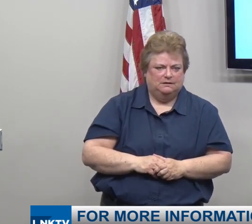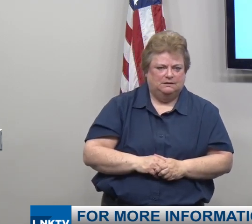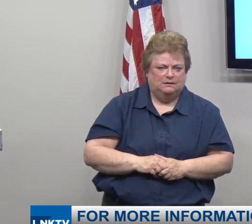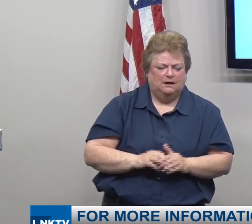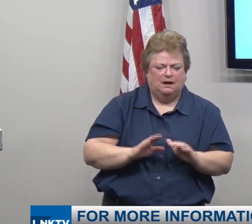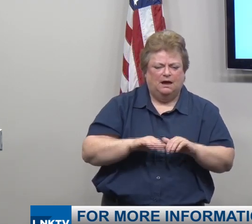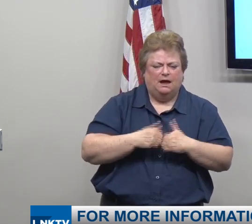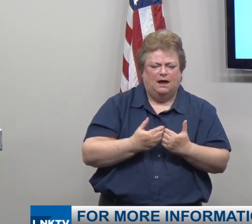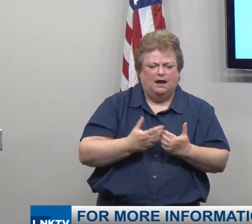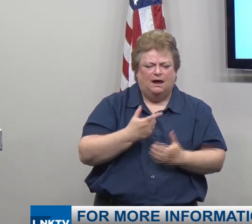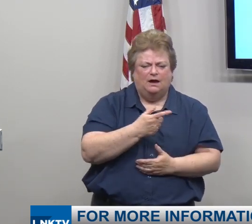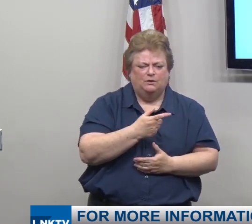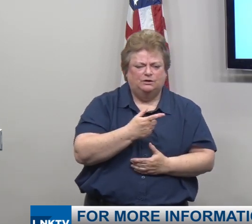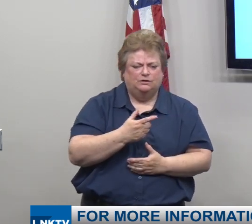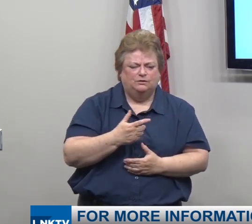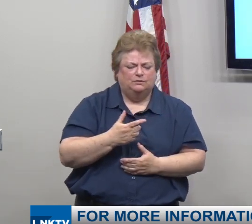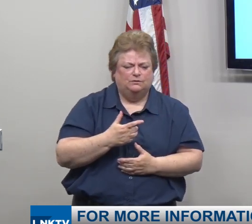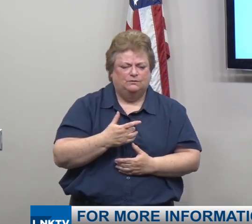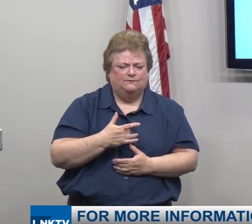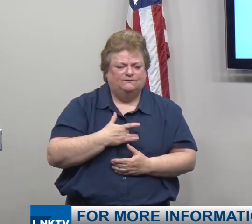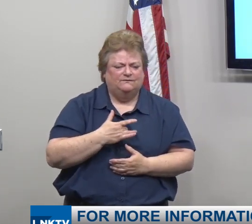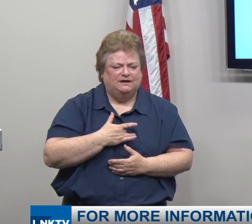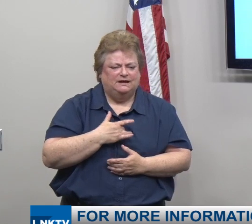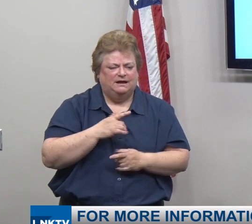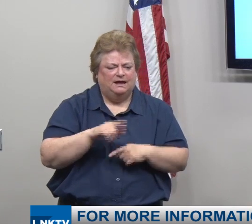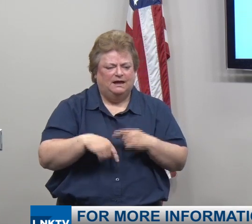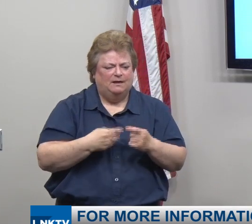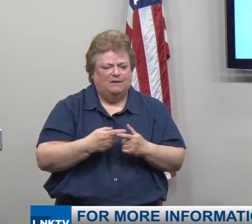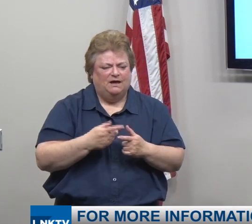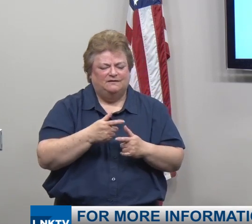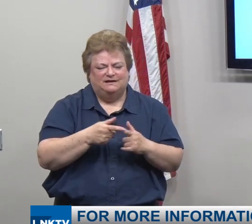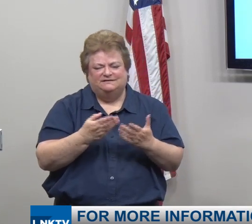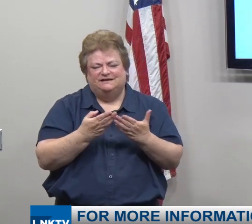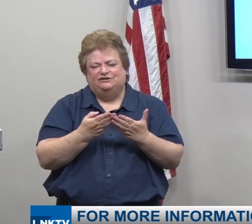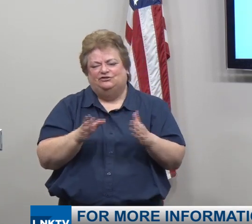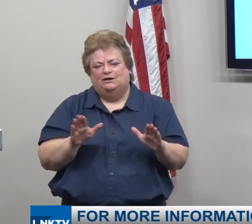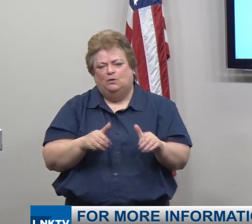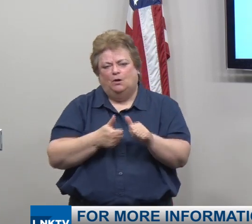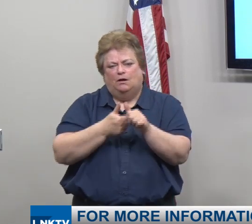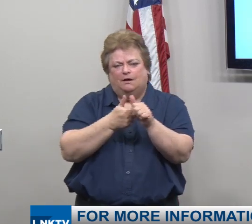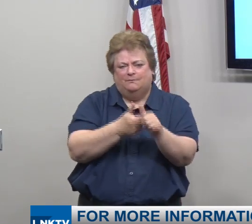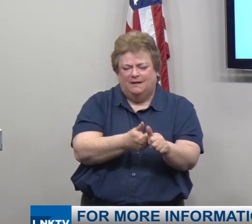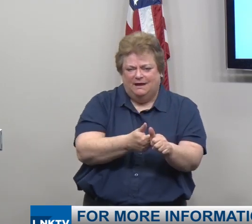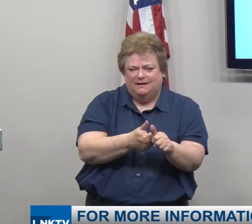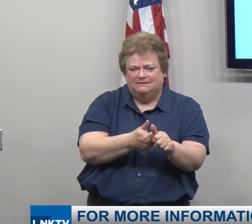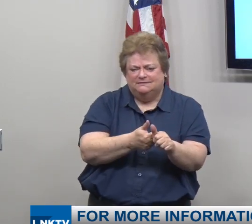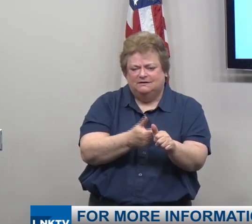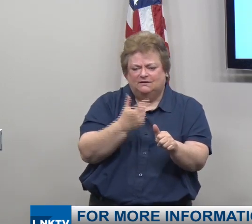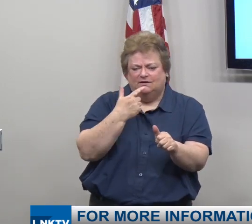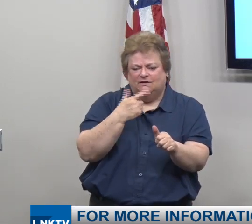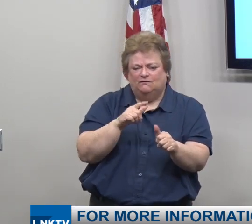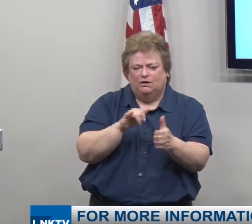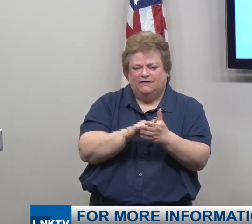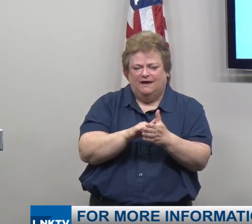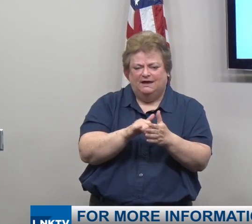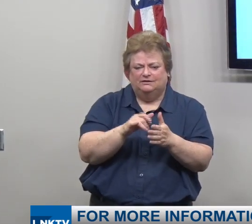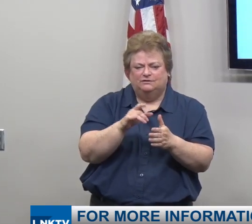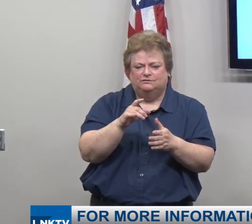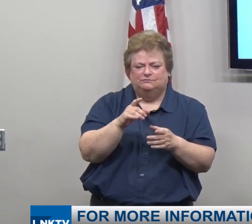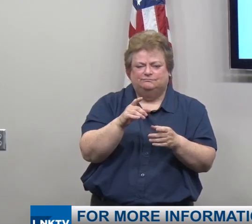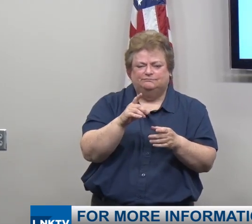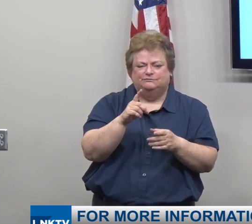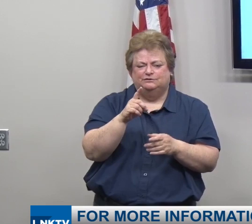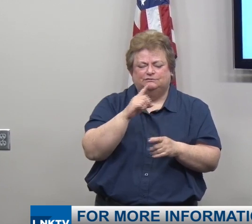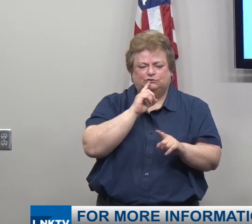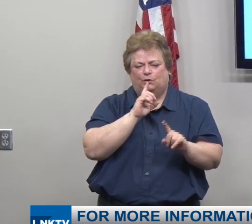How are you feeling kind of about the general compliance with the directive health measure, you know, now